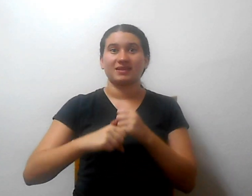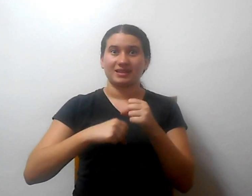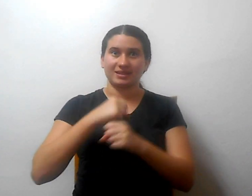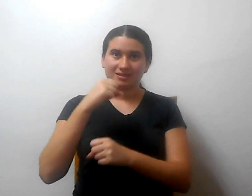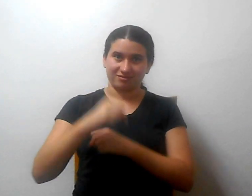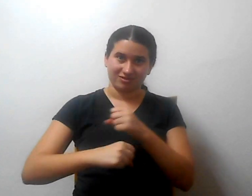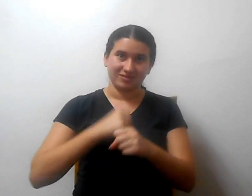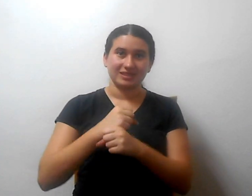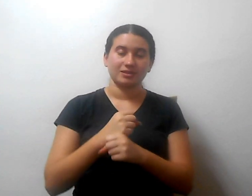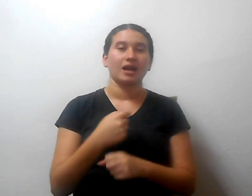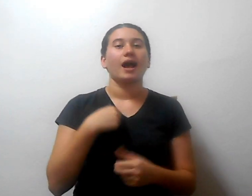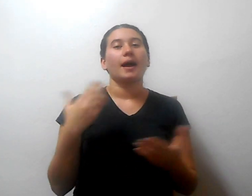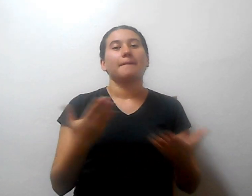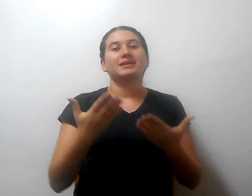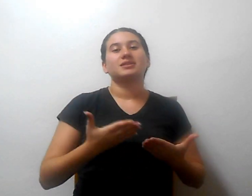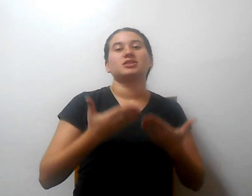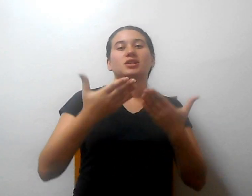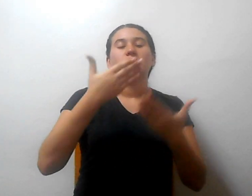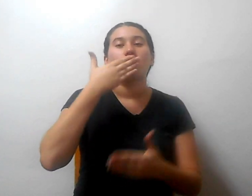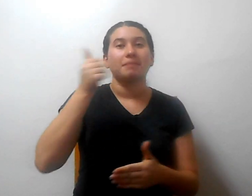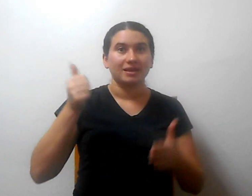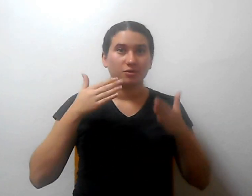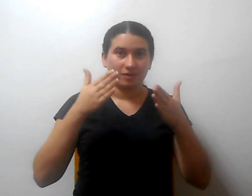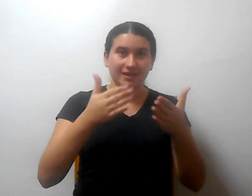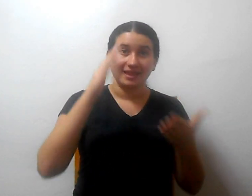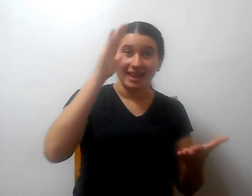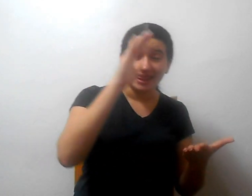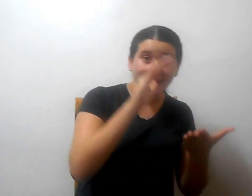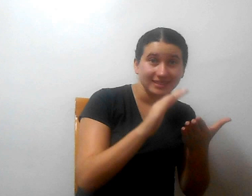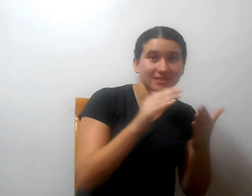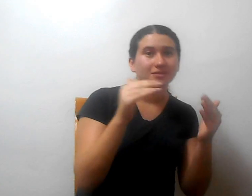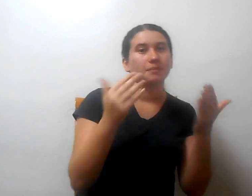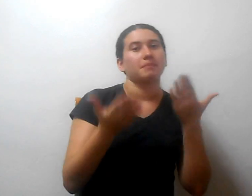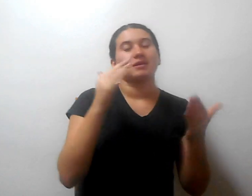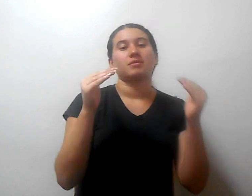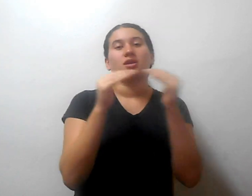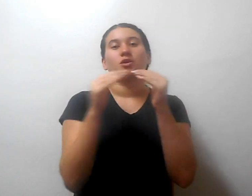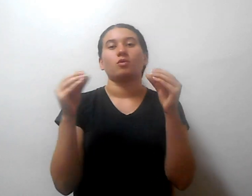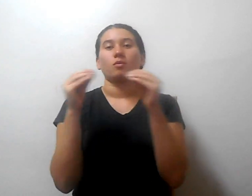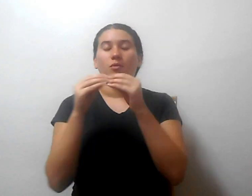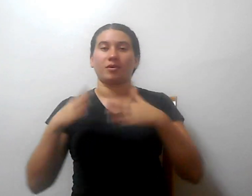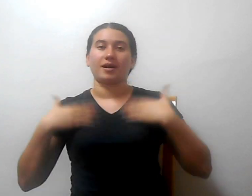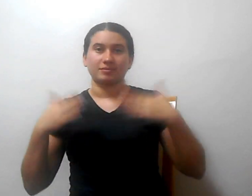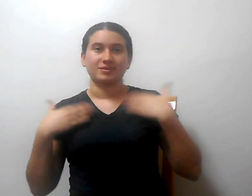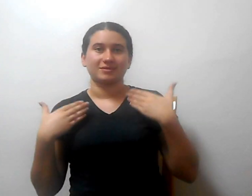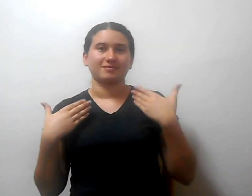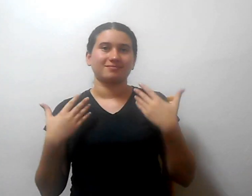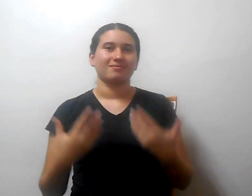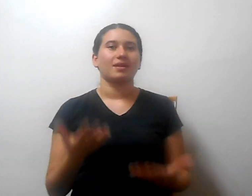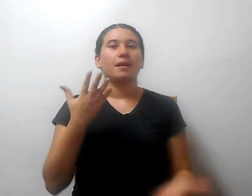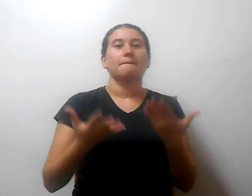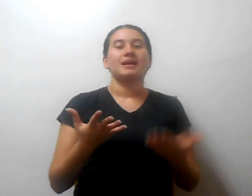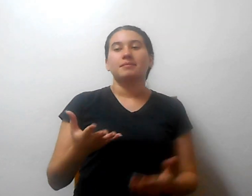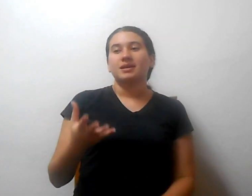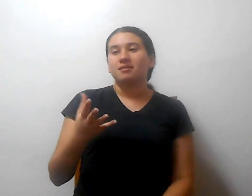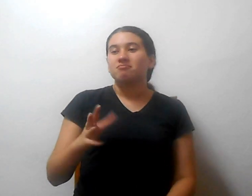there's a better way, that less might actually equal more. I bet most of us have experienced at some point the joys of